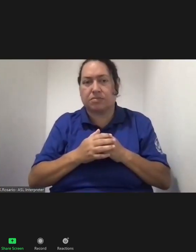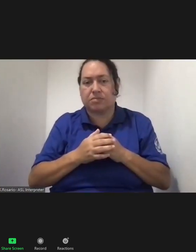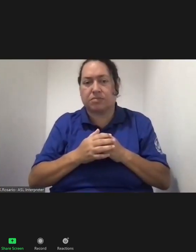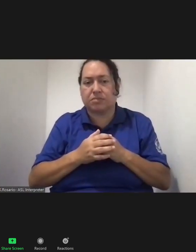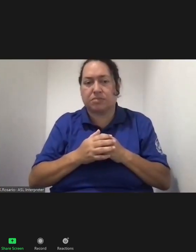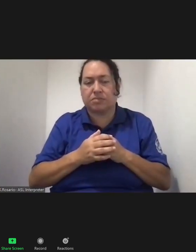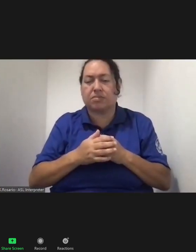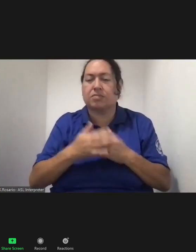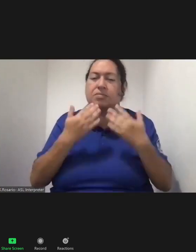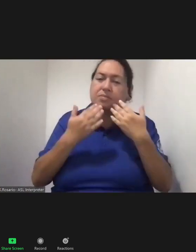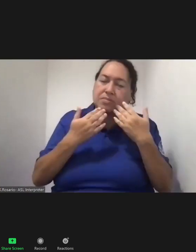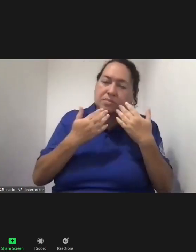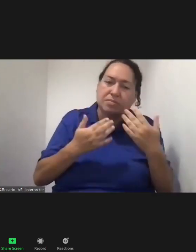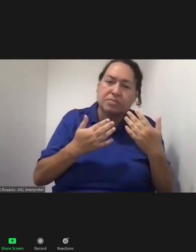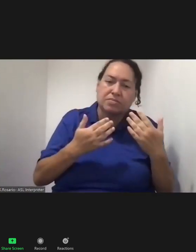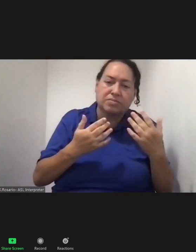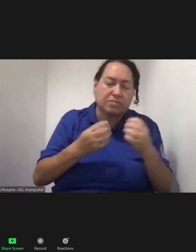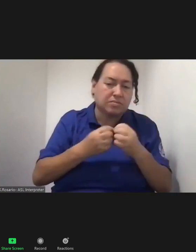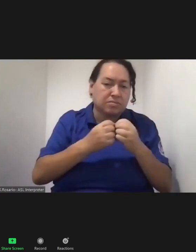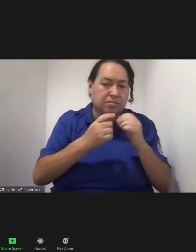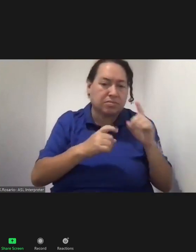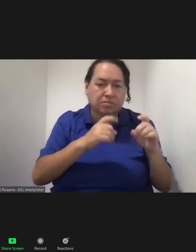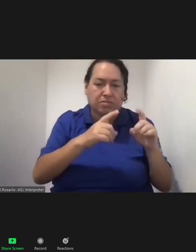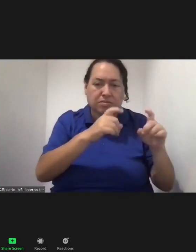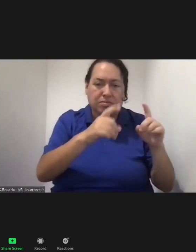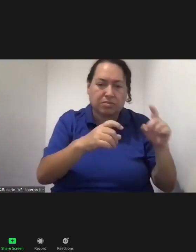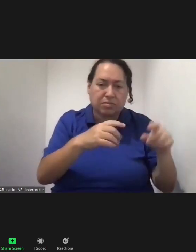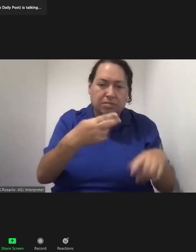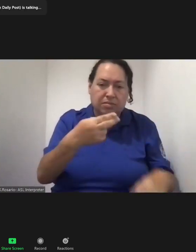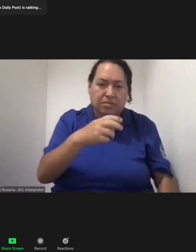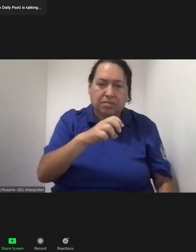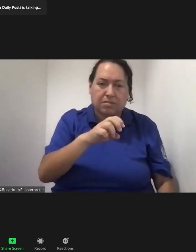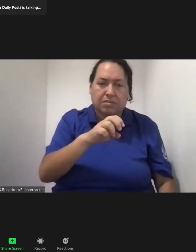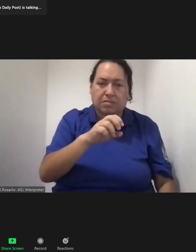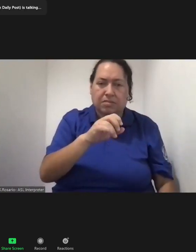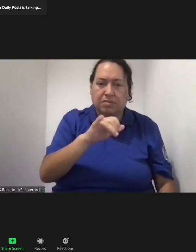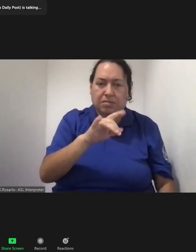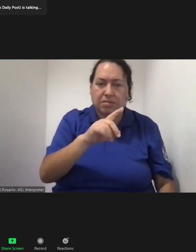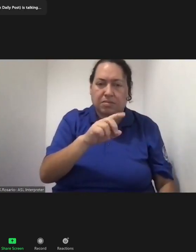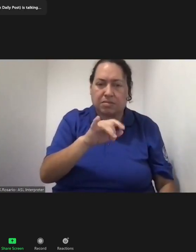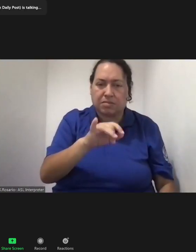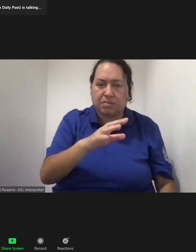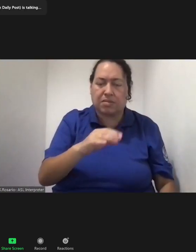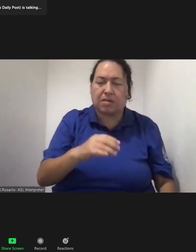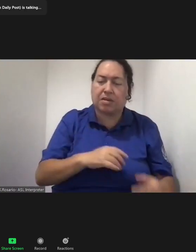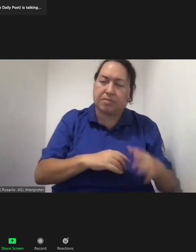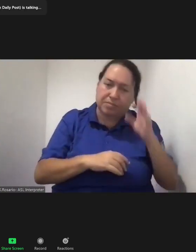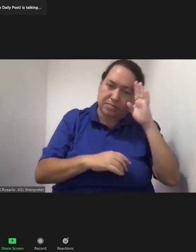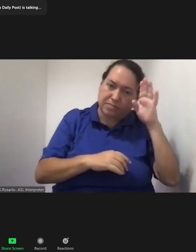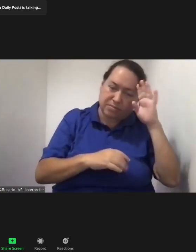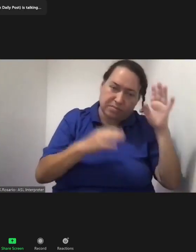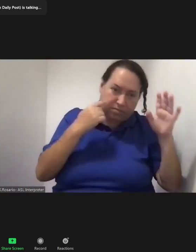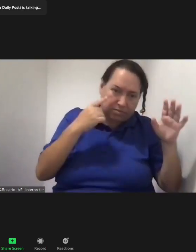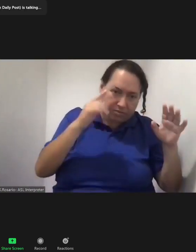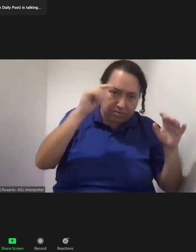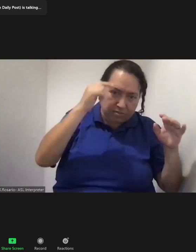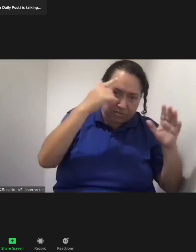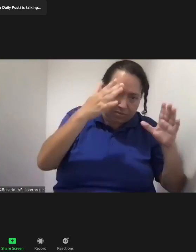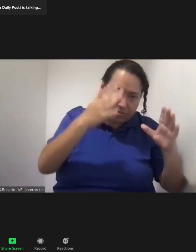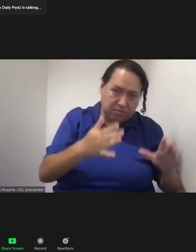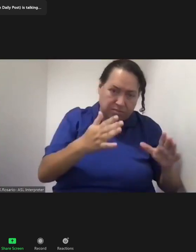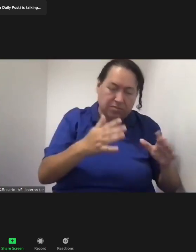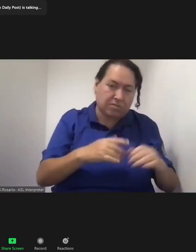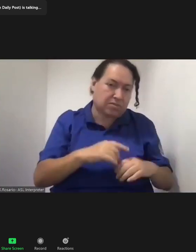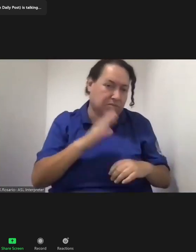Thank you, Marvick. Any follow-up questions, Heidi? Hi, this question is for the governor. Governor, will